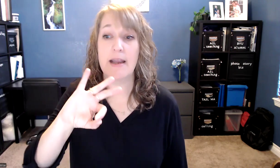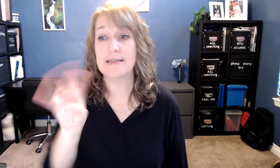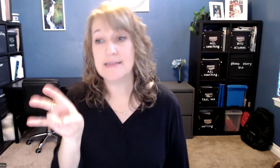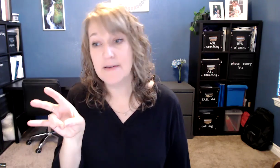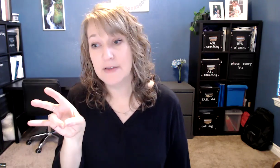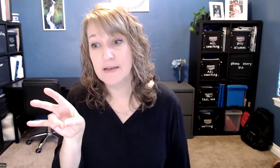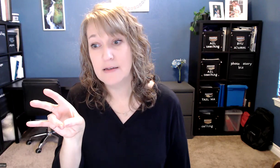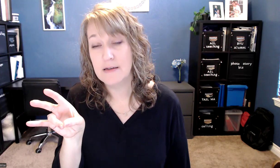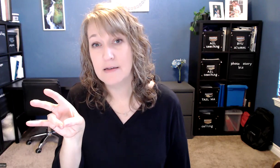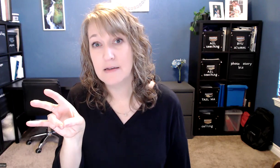97,